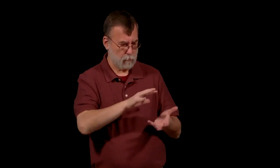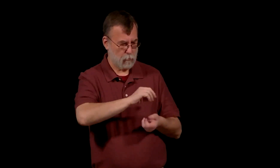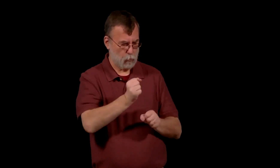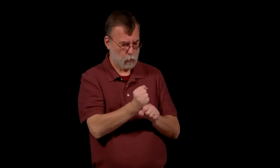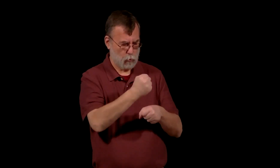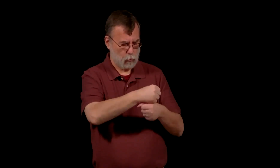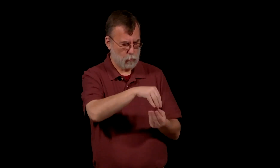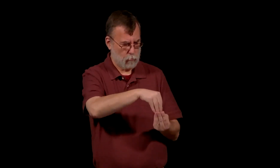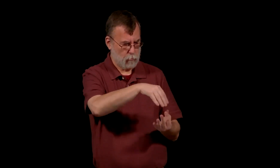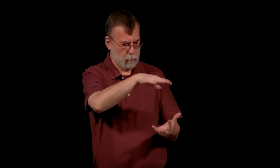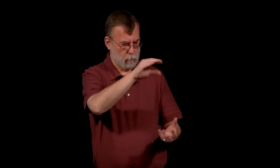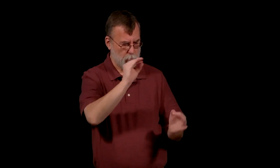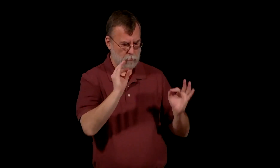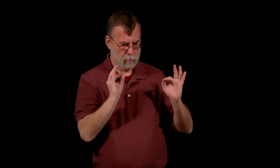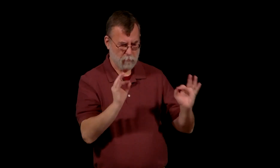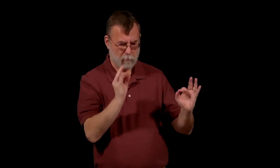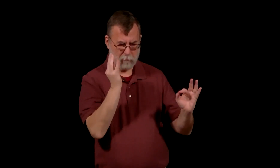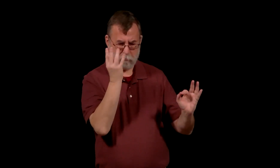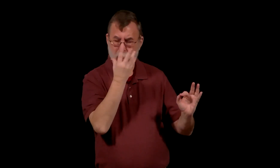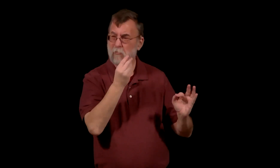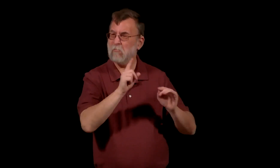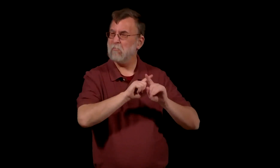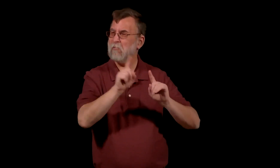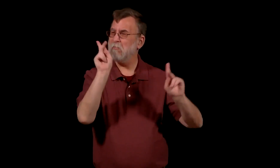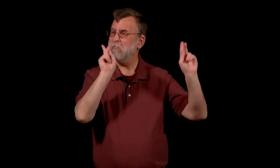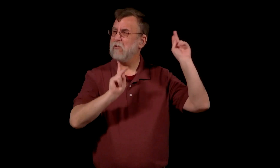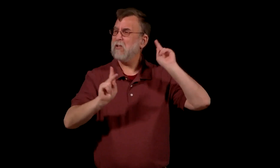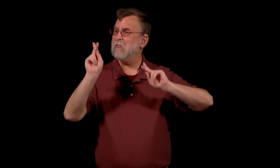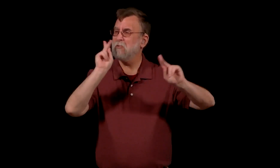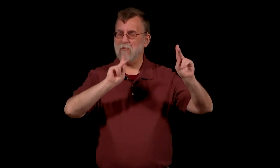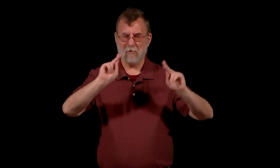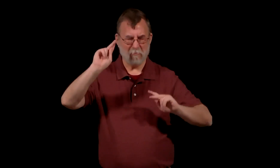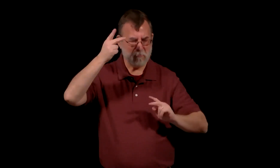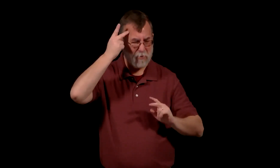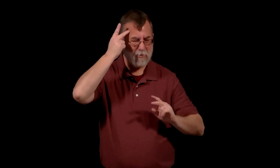it beautiful. Your creation was made perfect. But people,